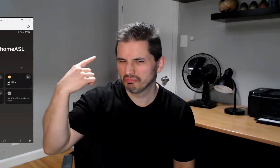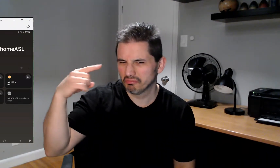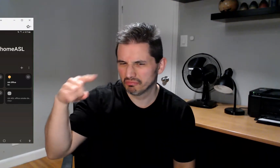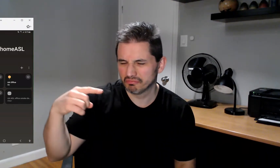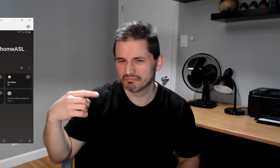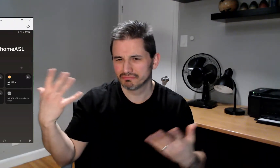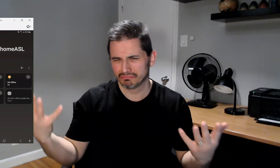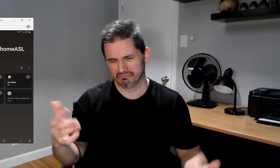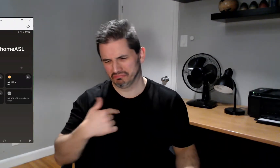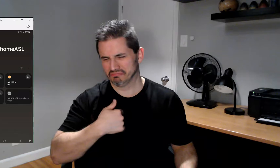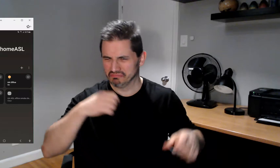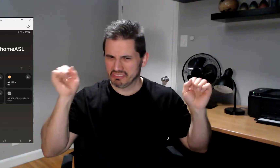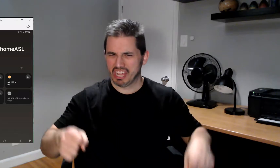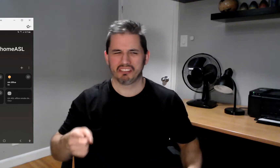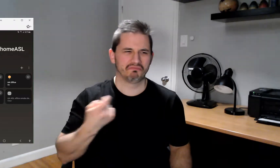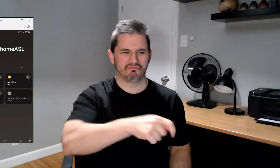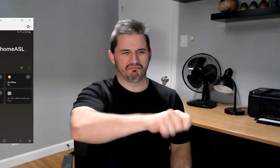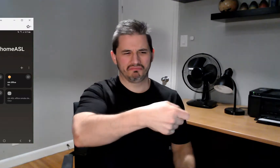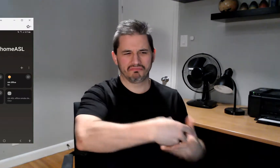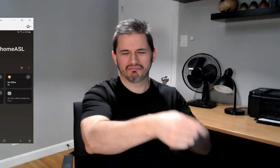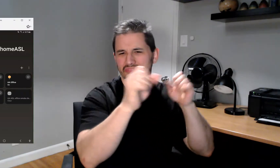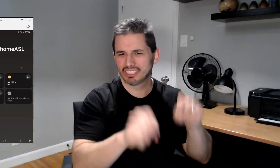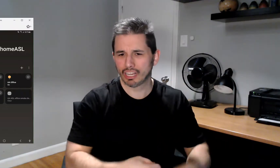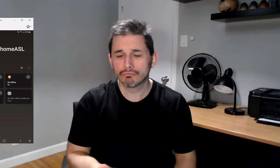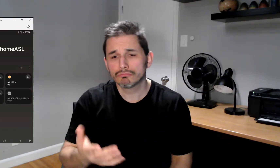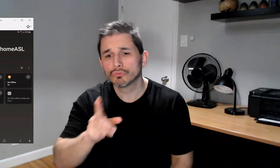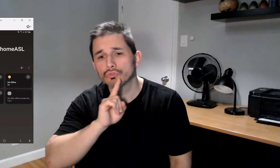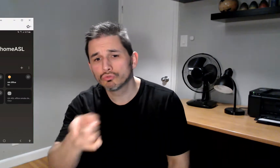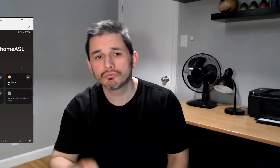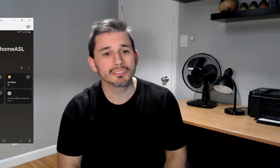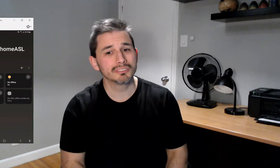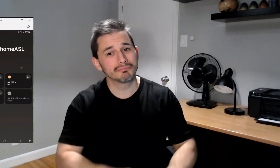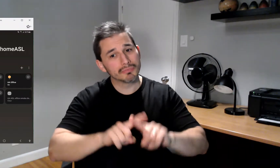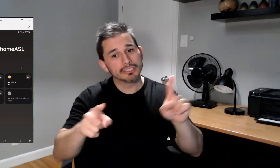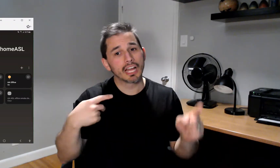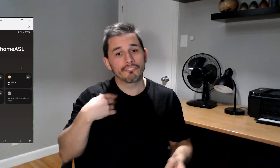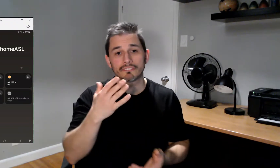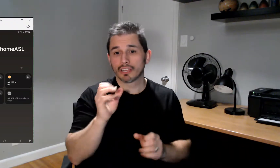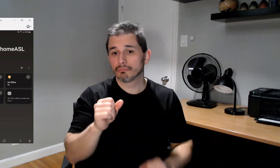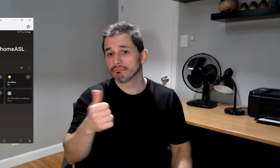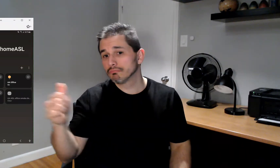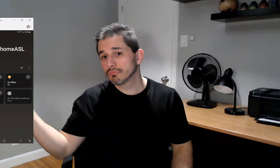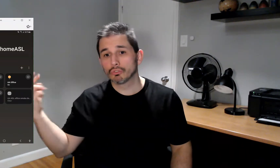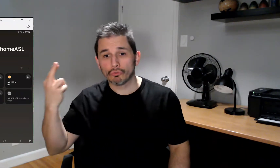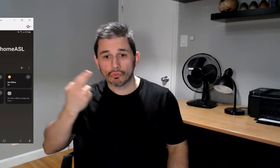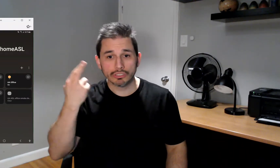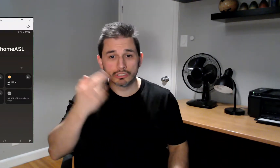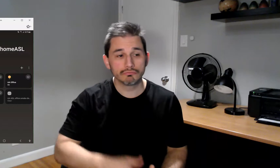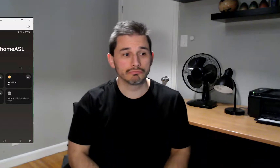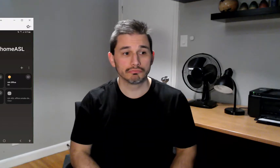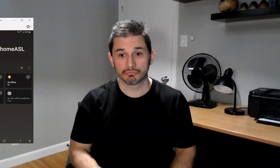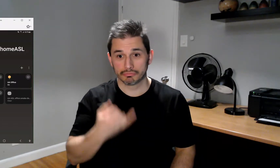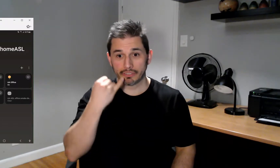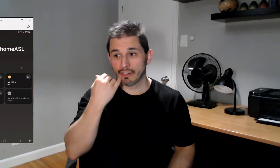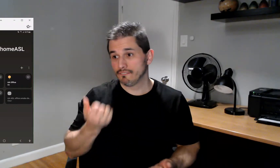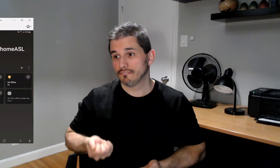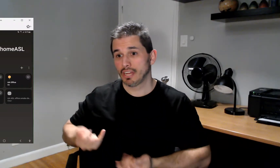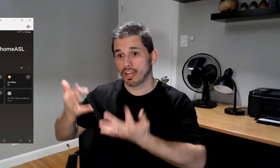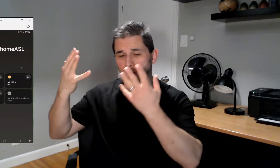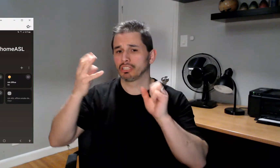automatically open whenever it senses fire. And you might be thinking, well, I can just go and unlock it myself. But there are some other reasons why you might want to have it